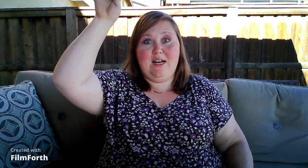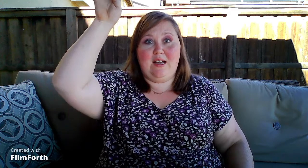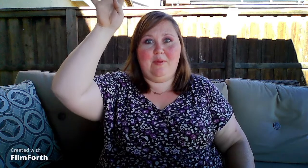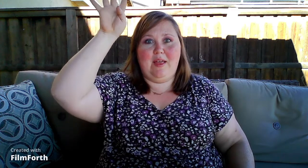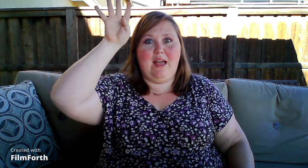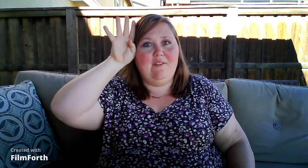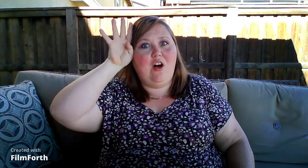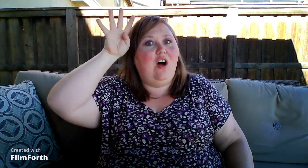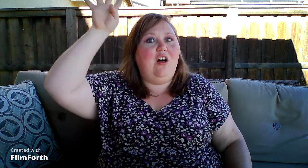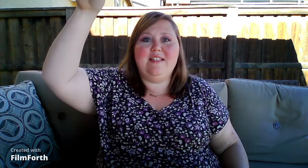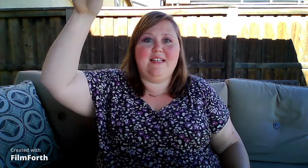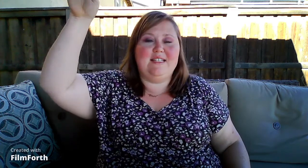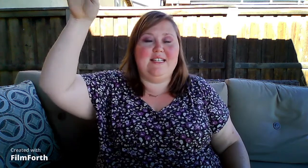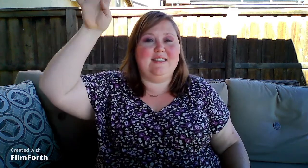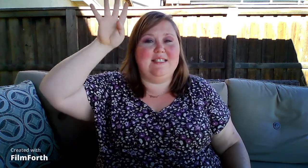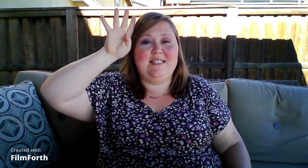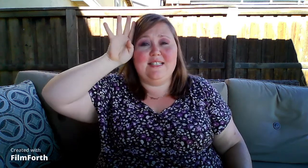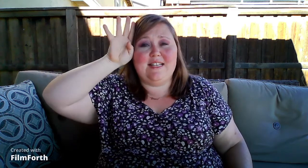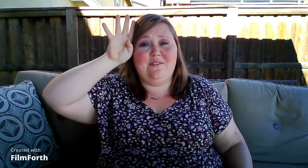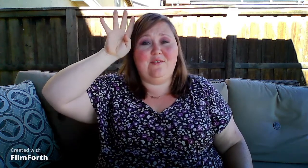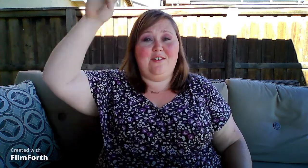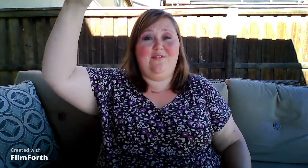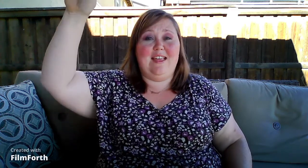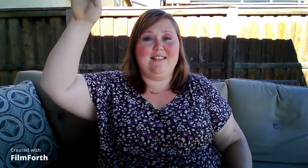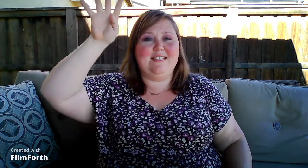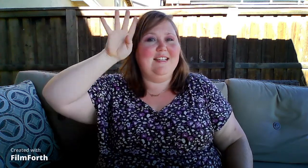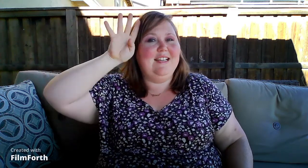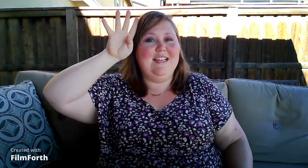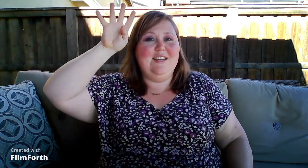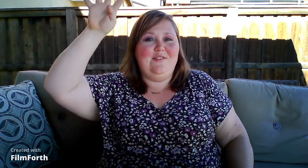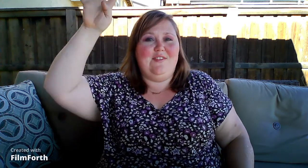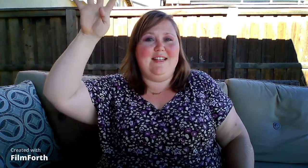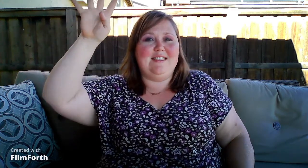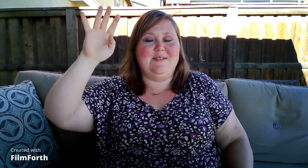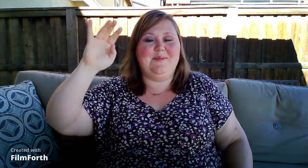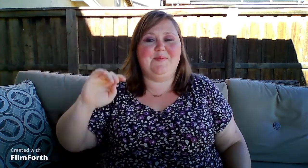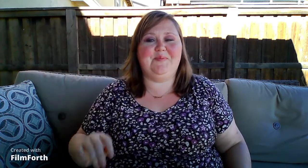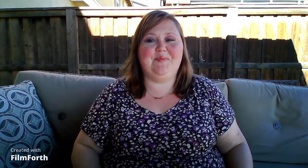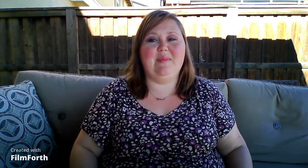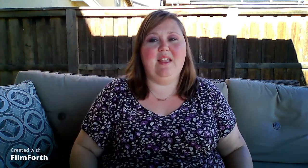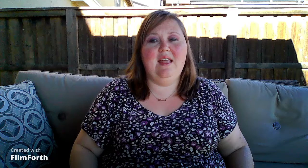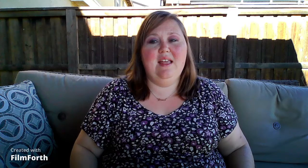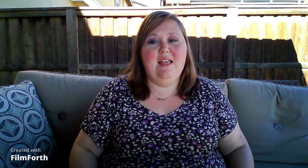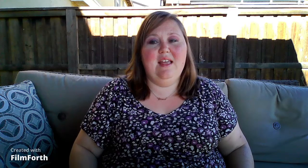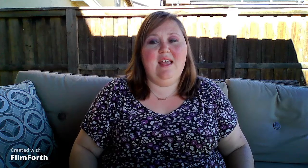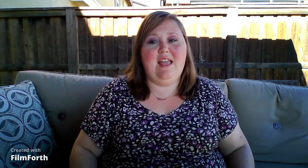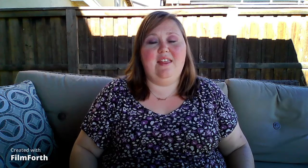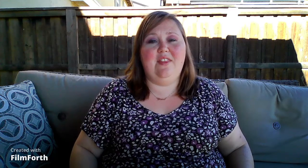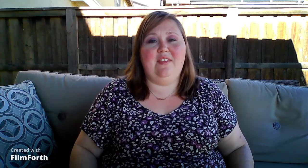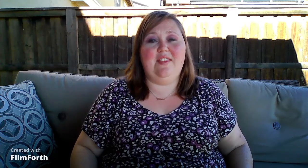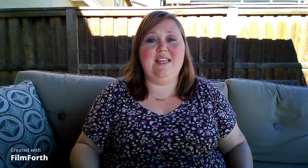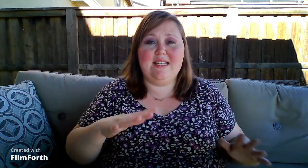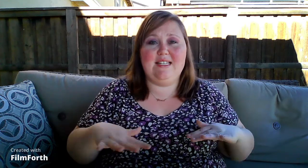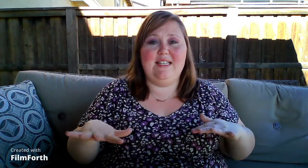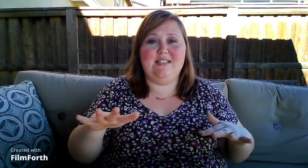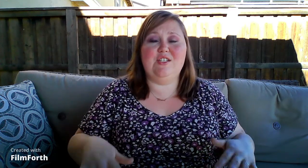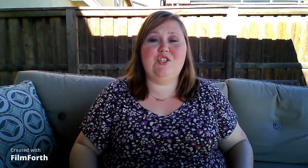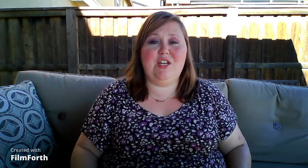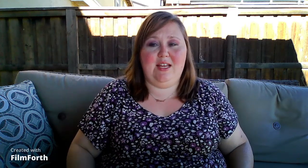it up. Like, I have all these ideas. This is a sign for invent. Invent. And these ideas